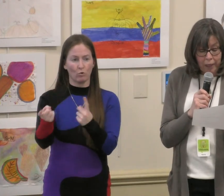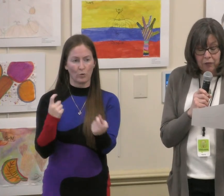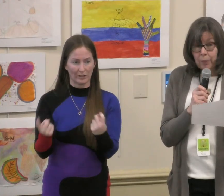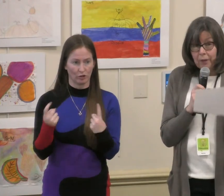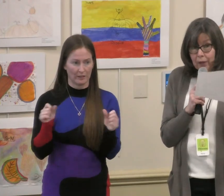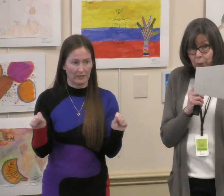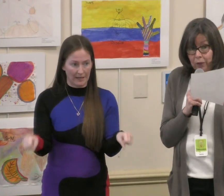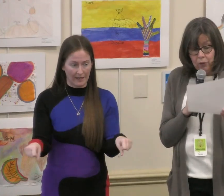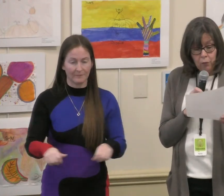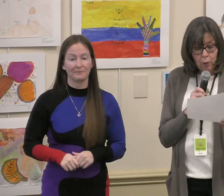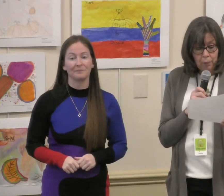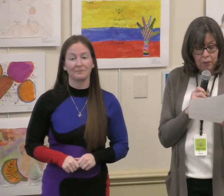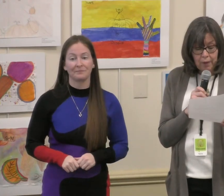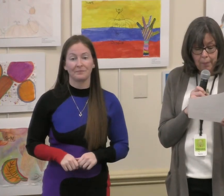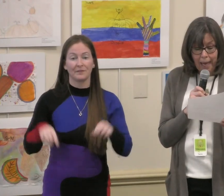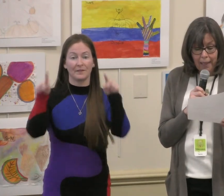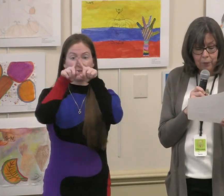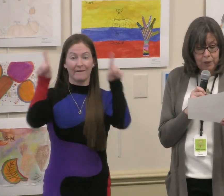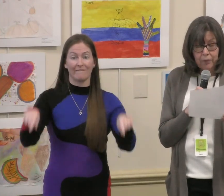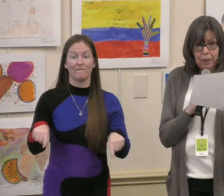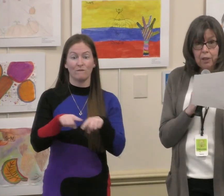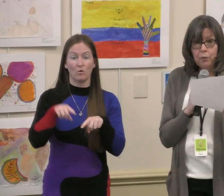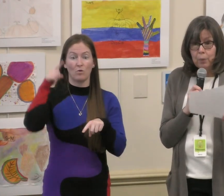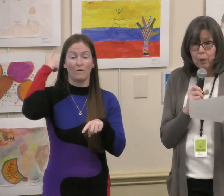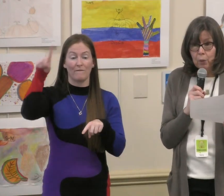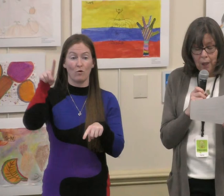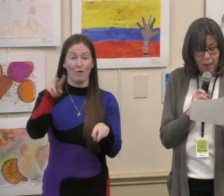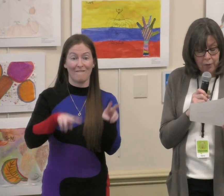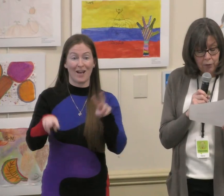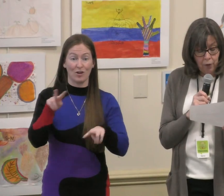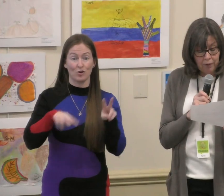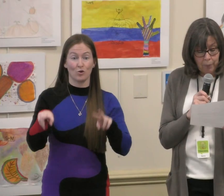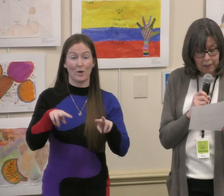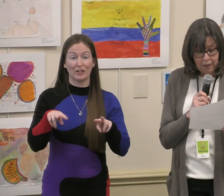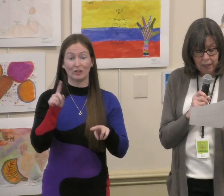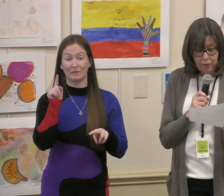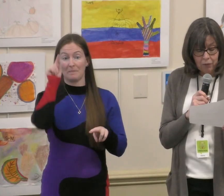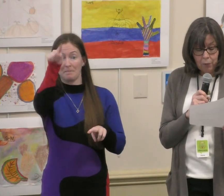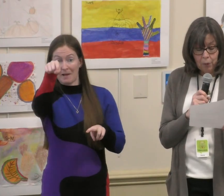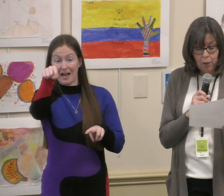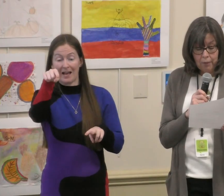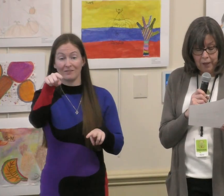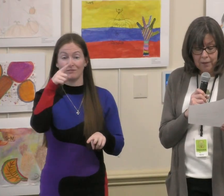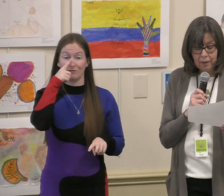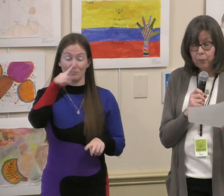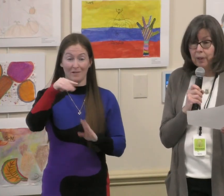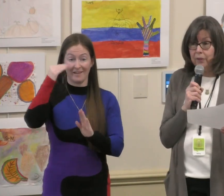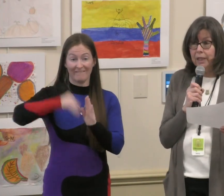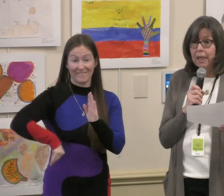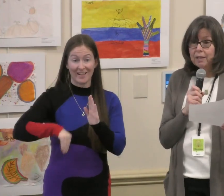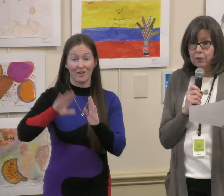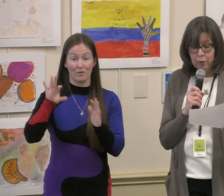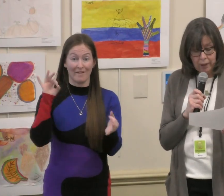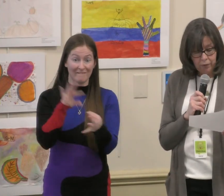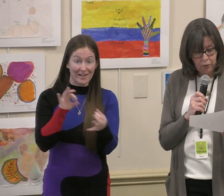some evaluation forms in the back. We'd love to hear from you, your thoughts about tonight's event, as well as any ideas you have for the